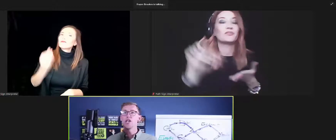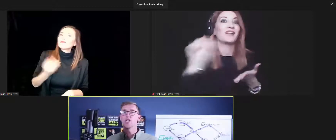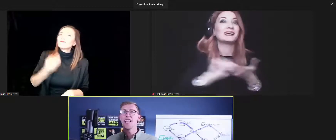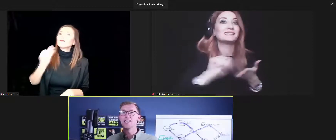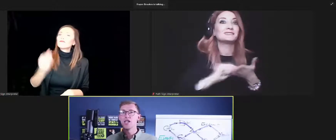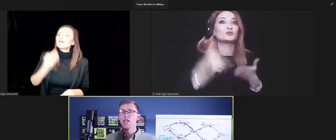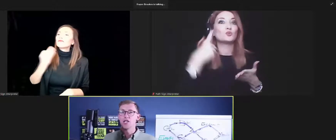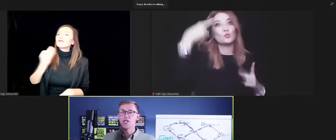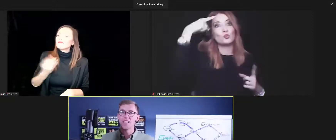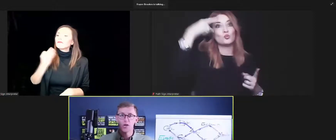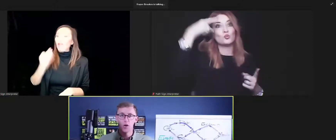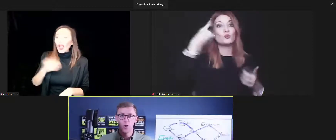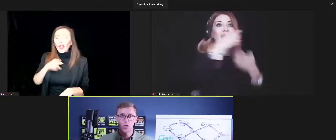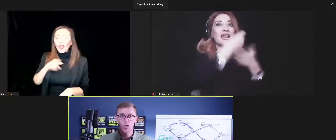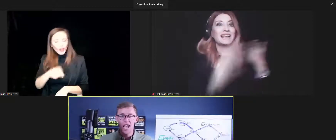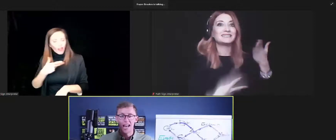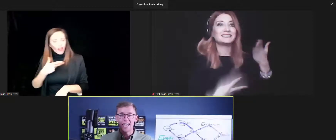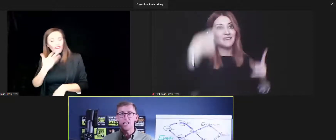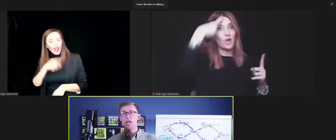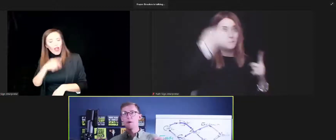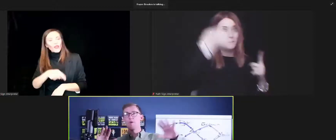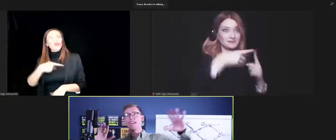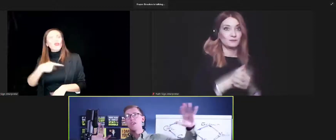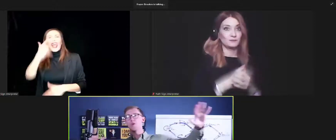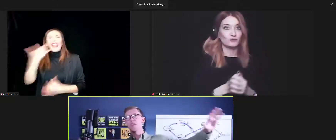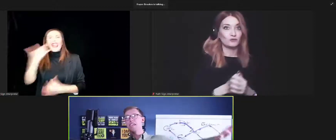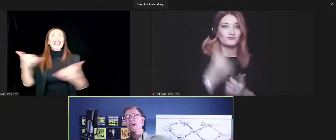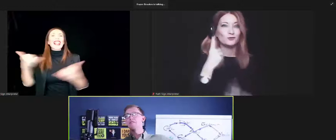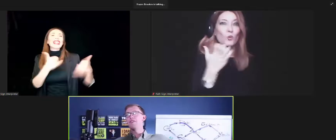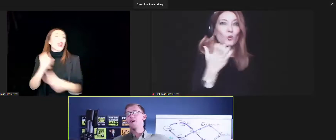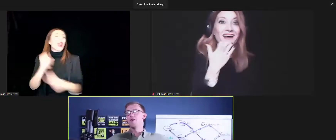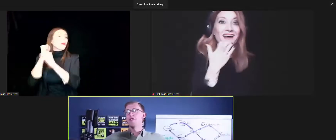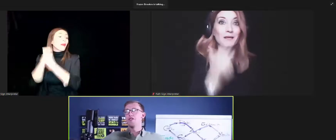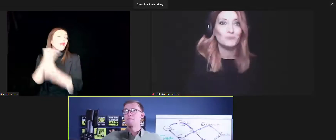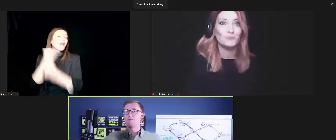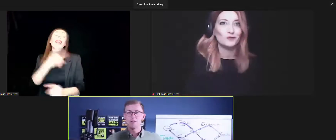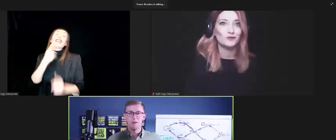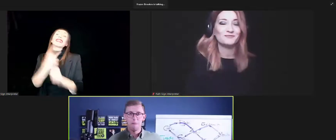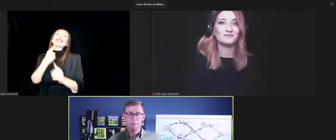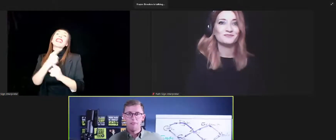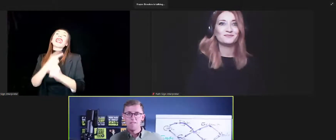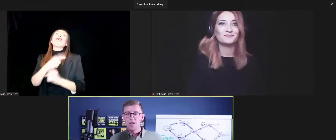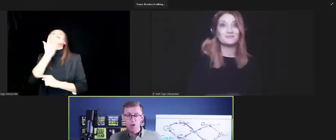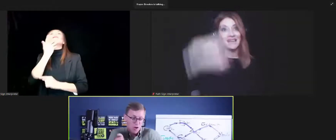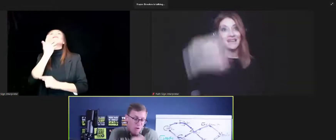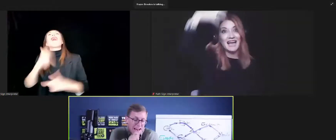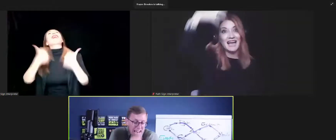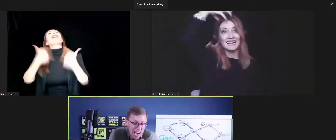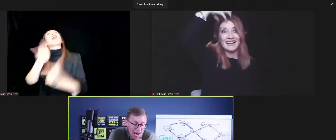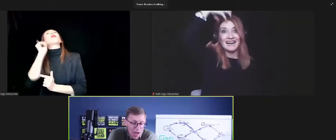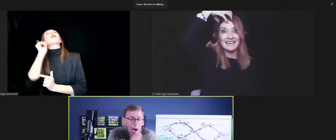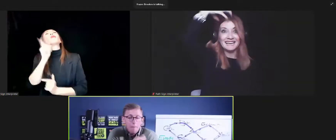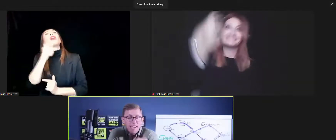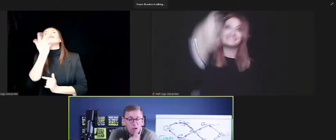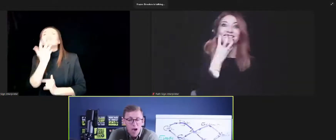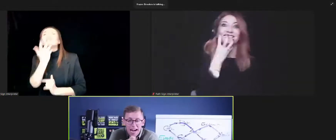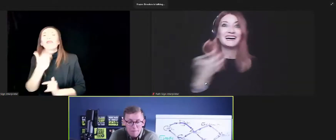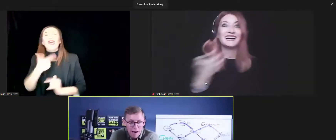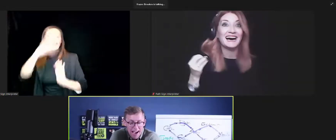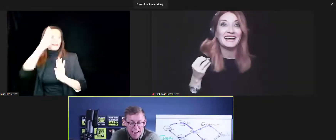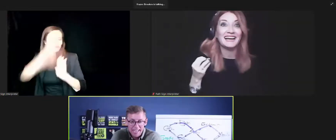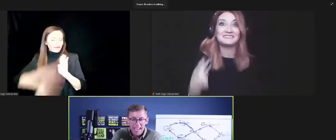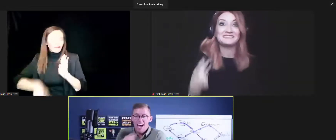we're going to send to Santa Claus, and he's going to bring you the gift of your dreams. So you write down a big